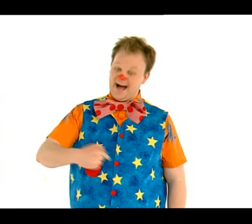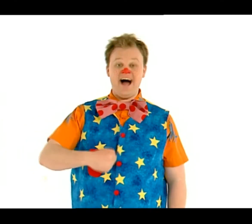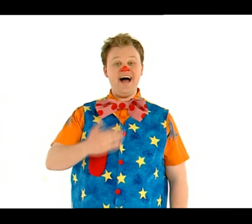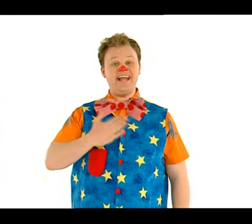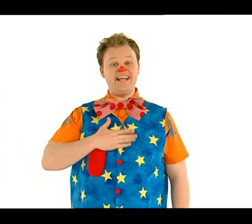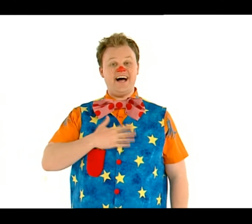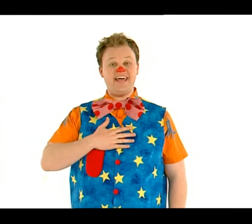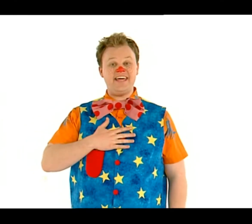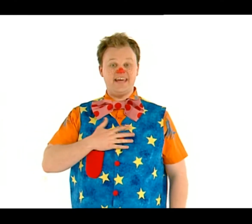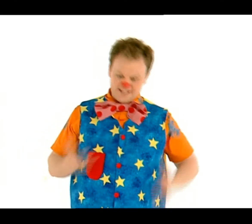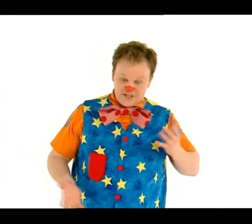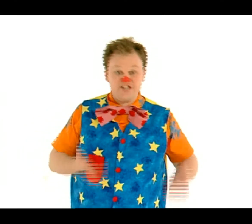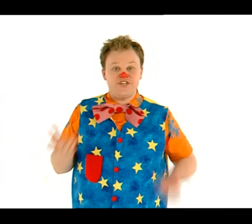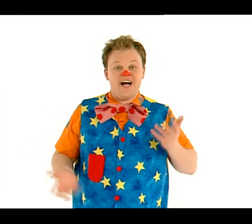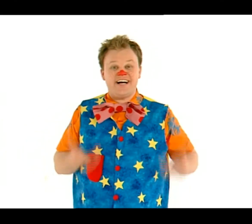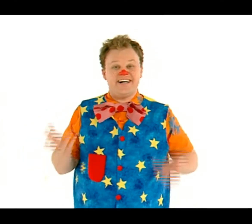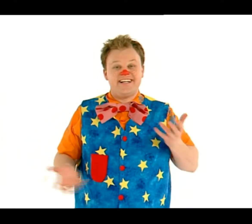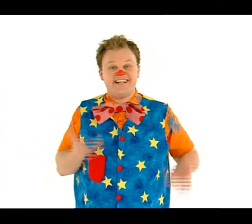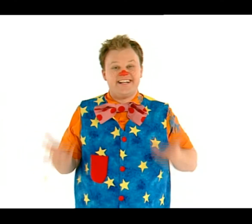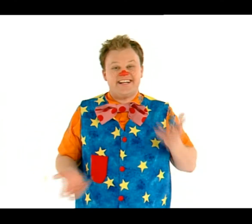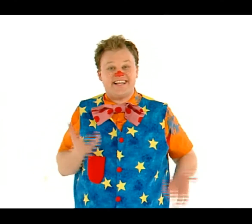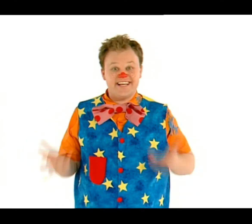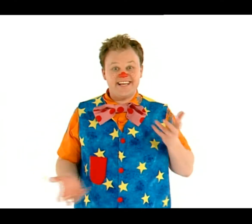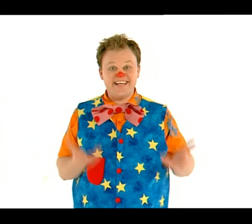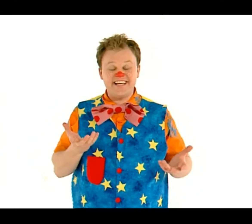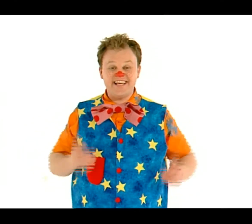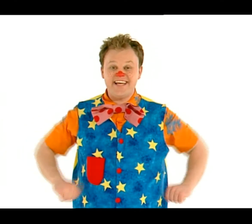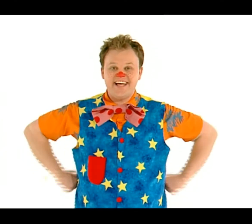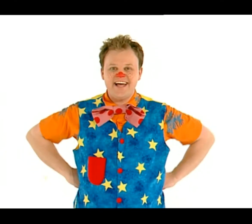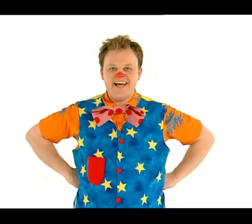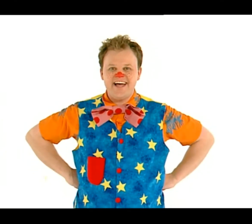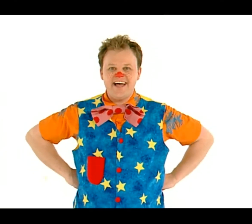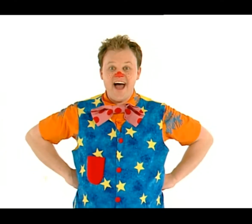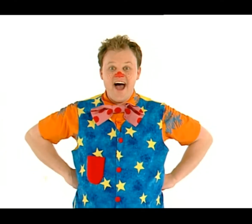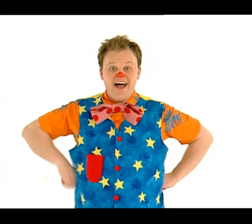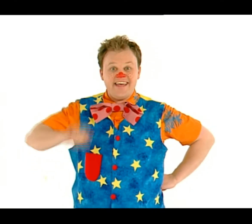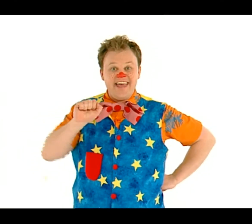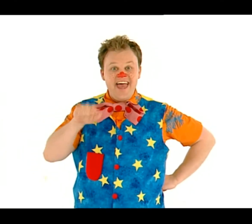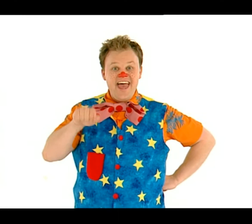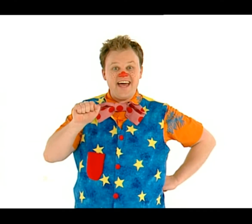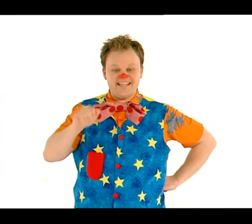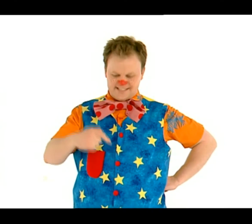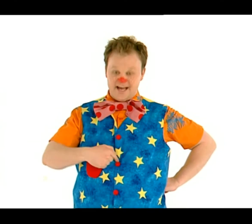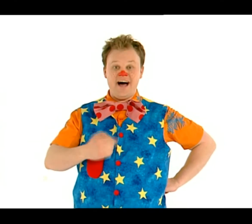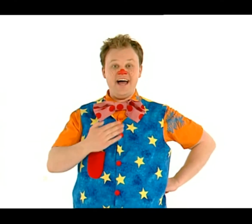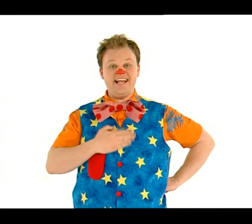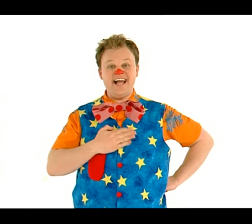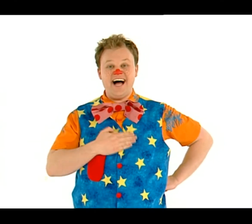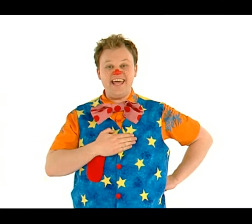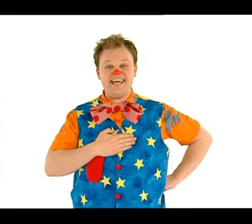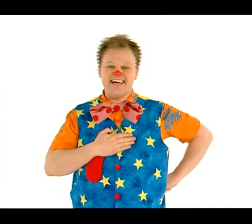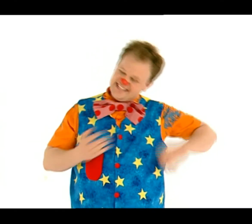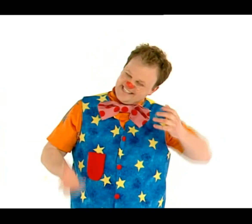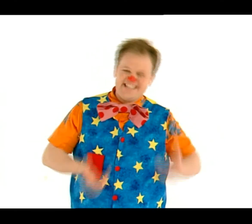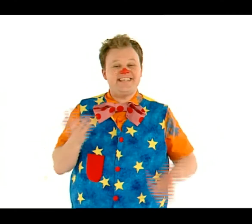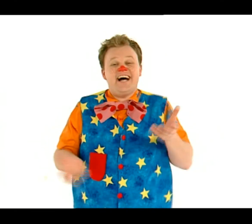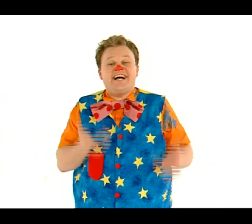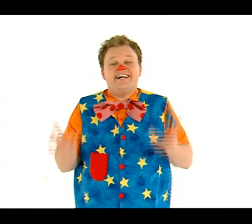I like to juggle. To juggle, Mr. Tumble? Yes, I like to